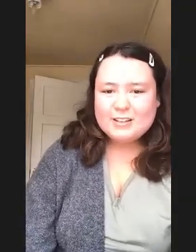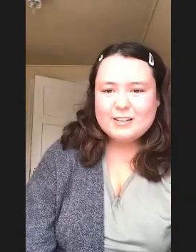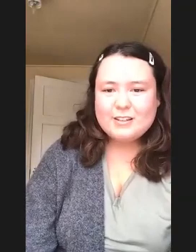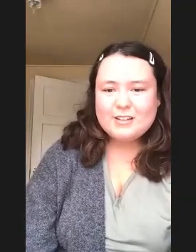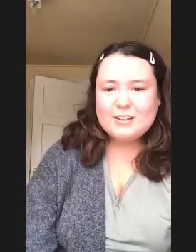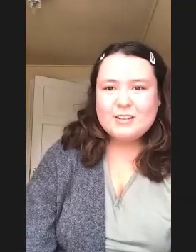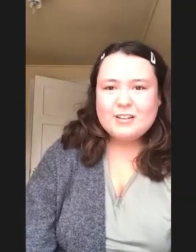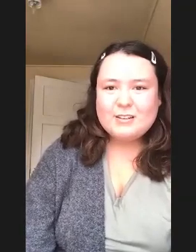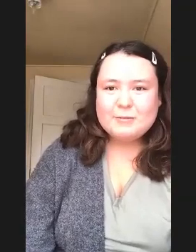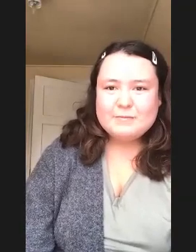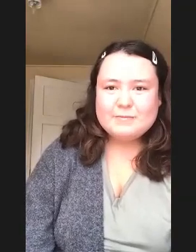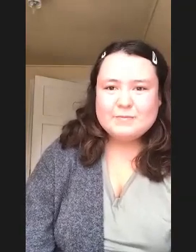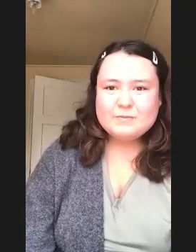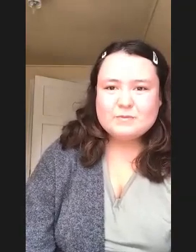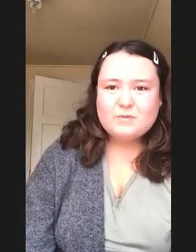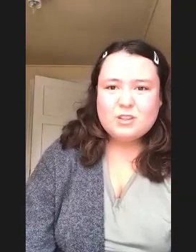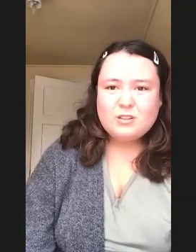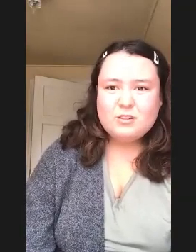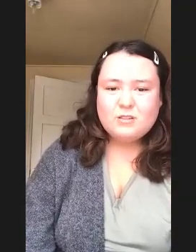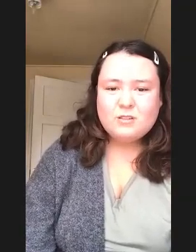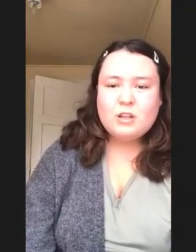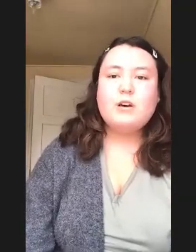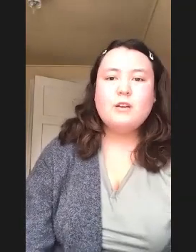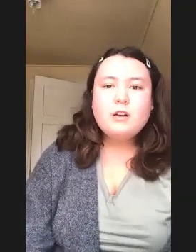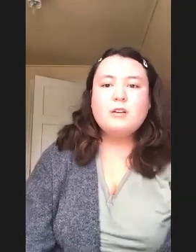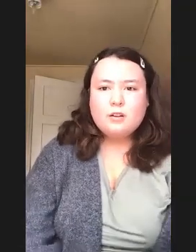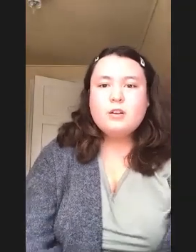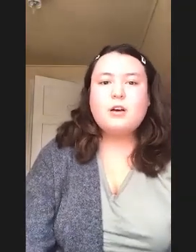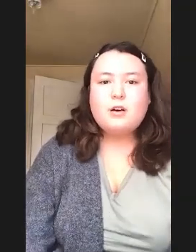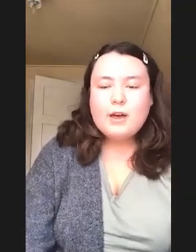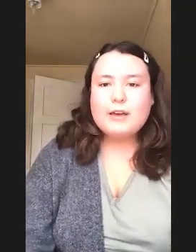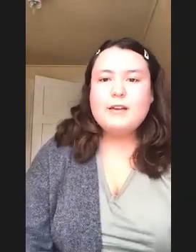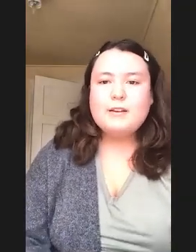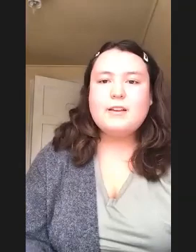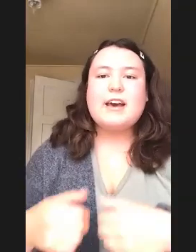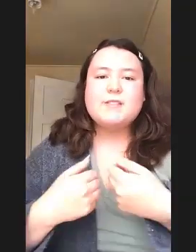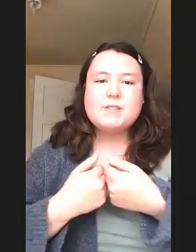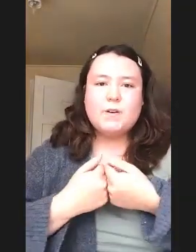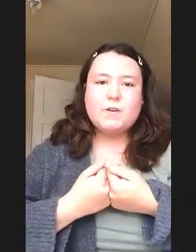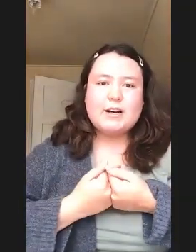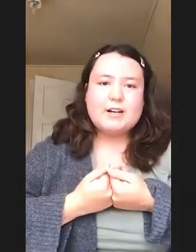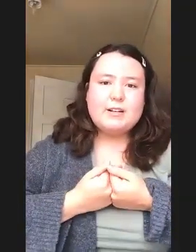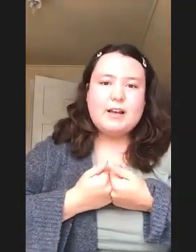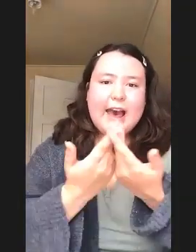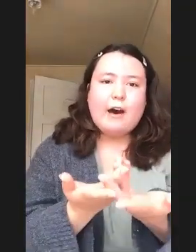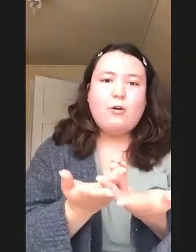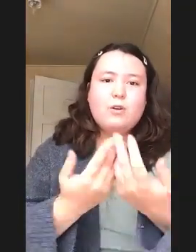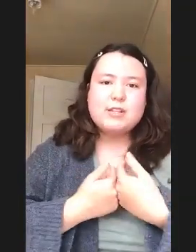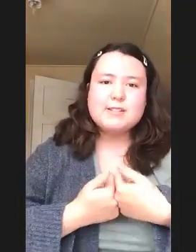know how you would ask, like, how old are you? Or like, I am 20. Okay. Yeah, so how, this is the